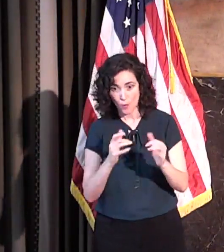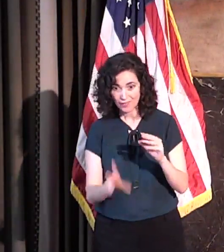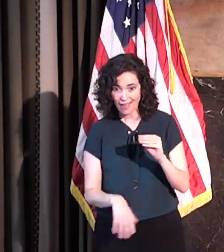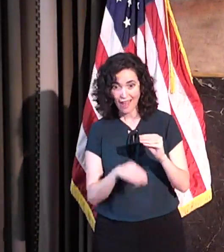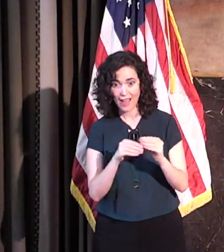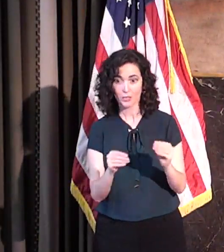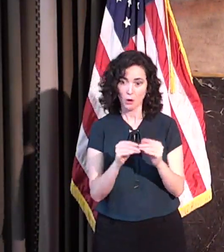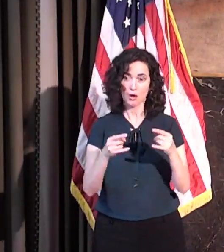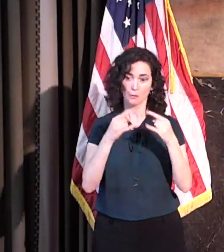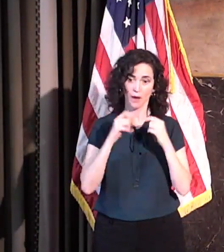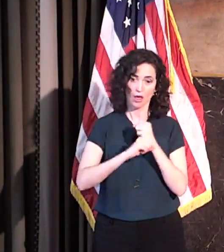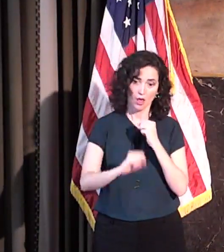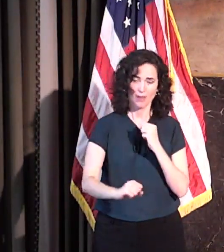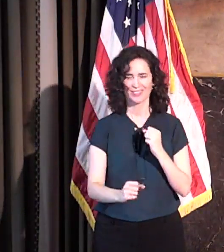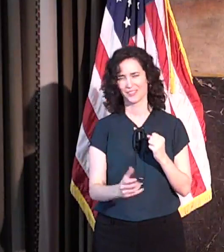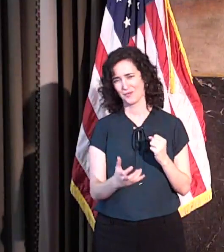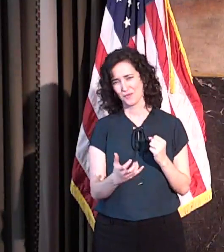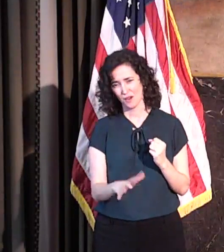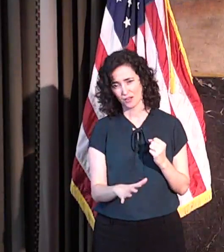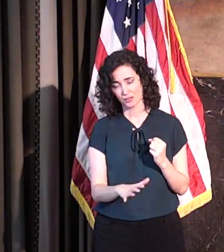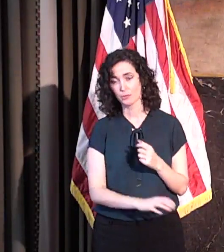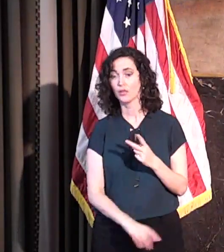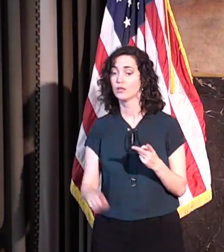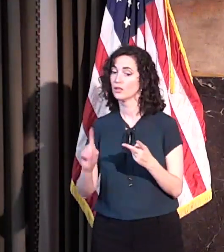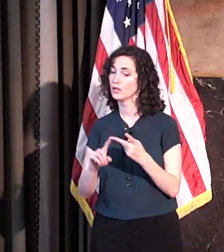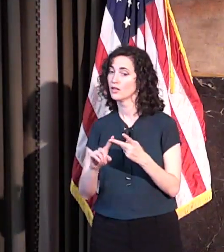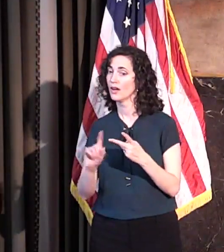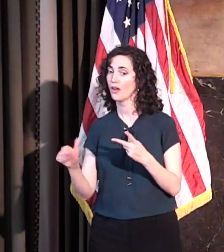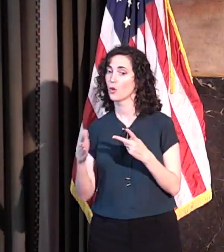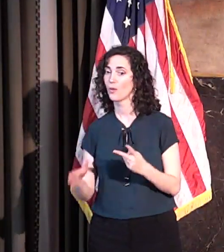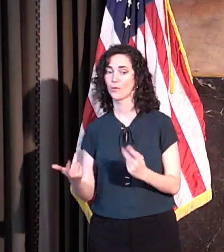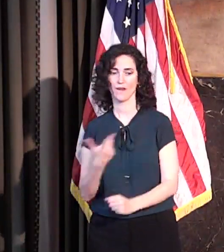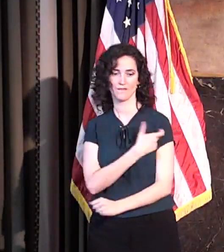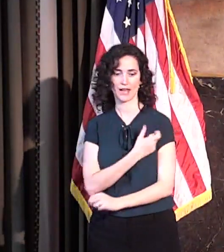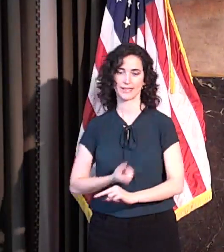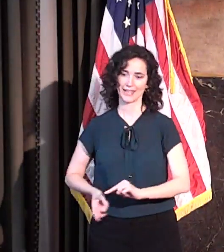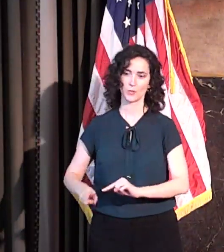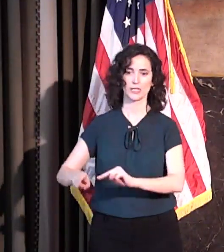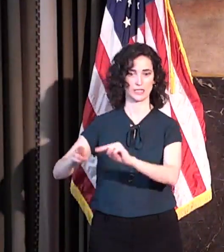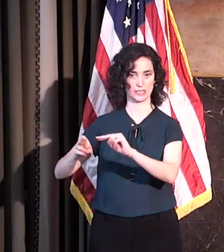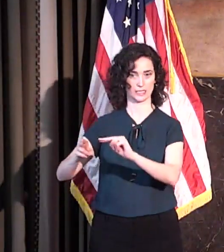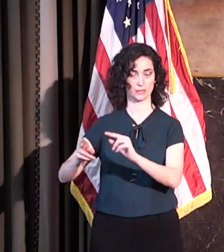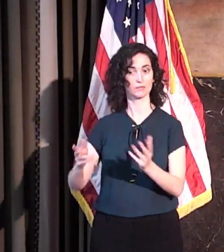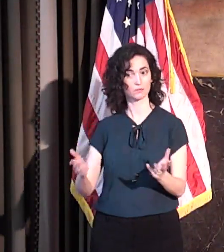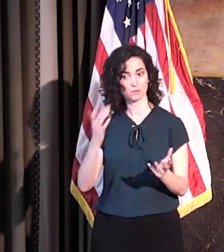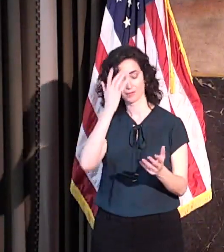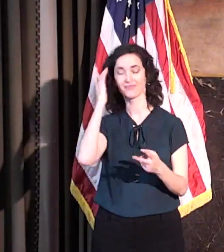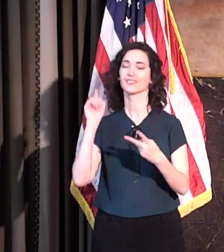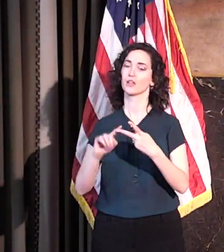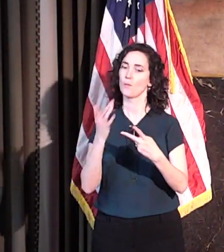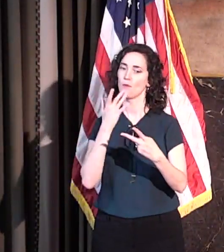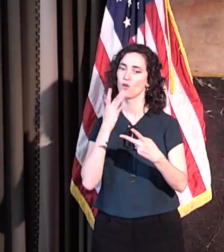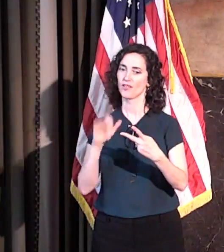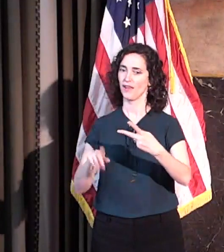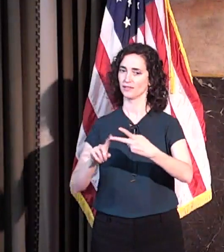frank. The other is increase vaccinations. Would much rather do the latter.